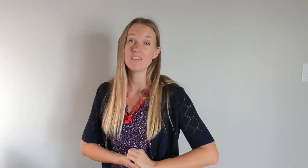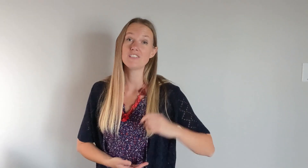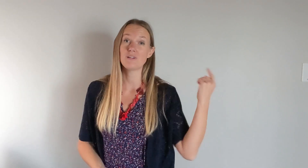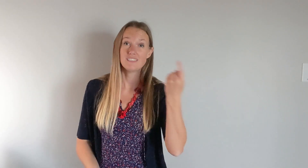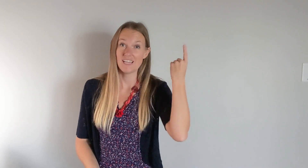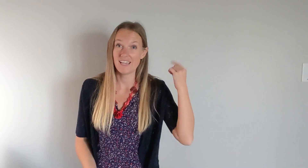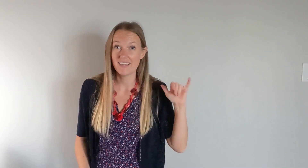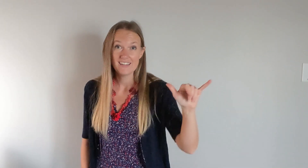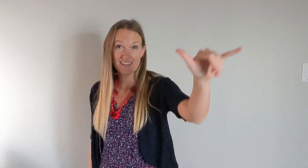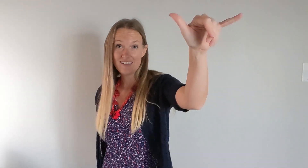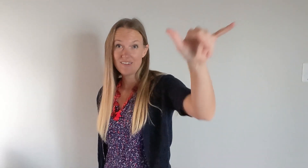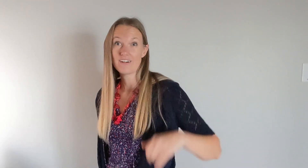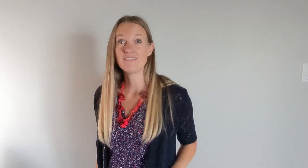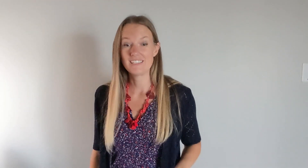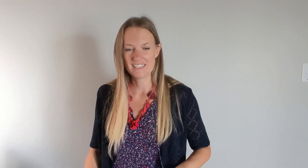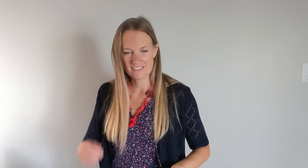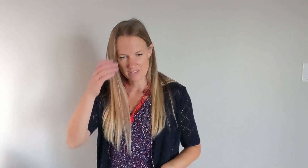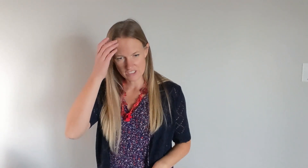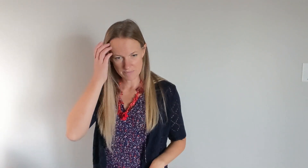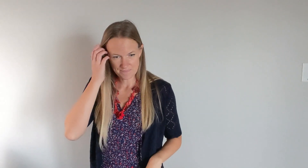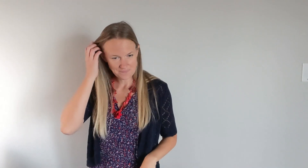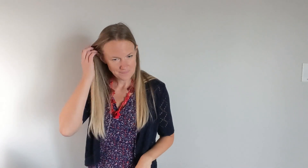just want to say forever, like in the future.